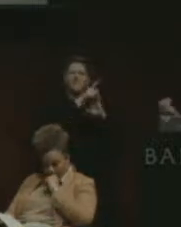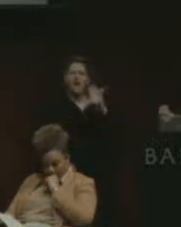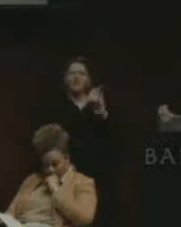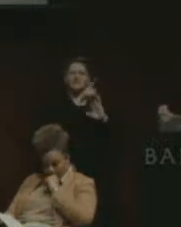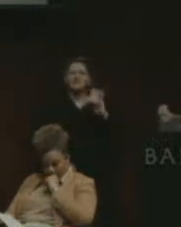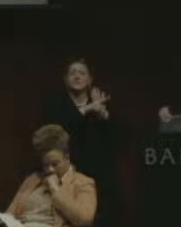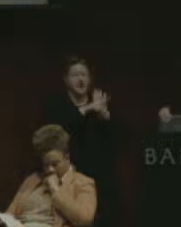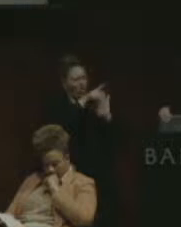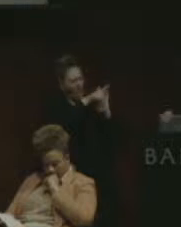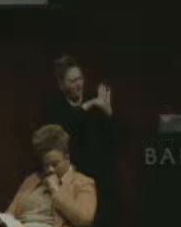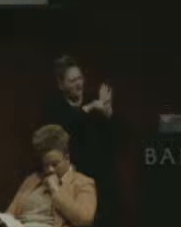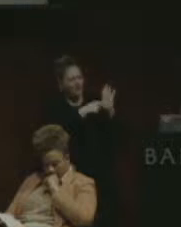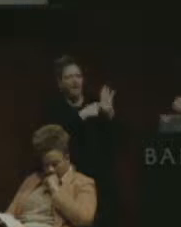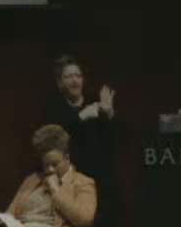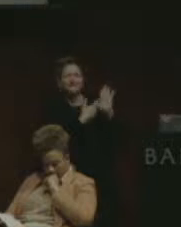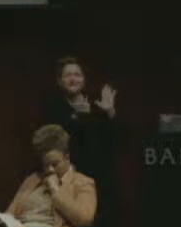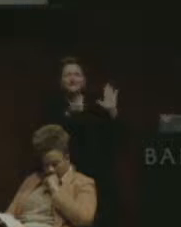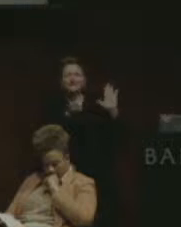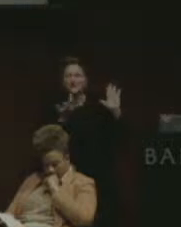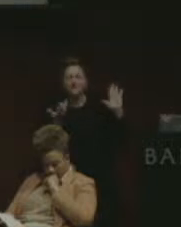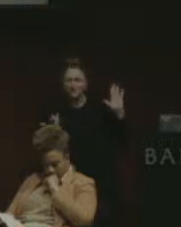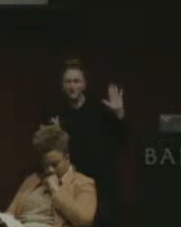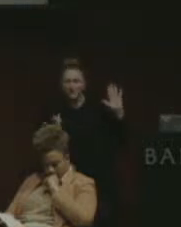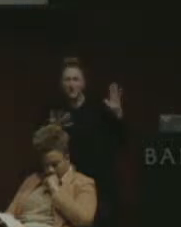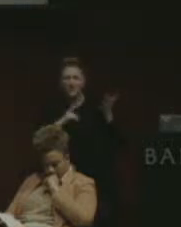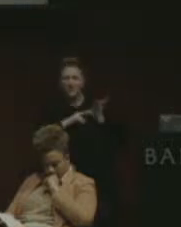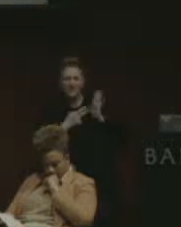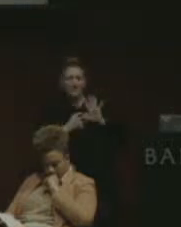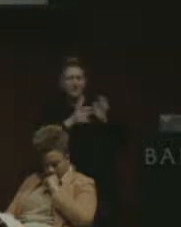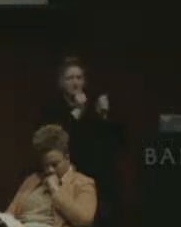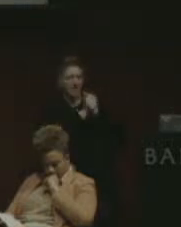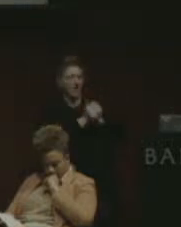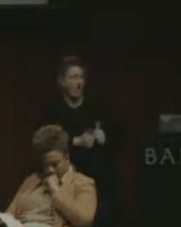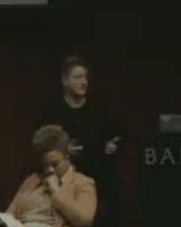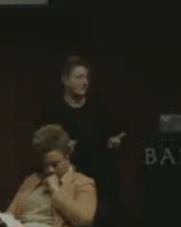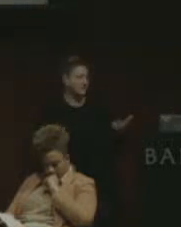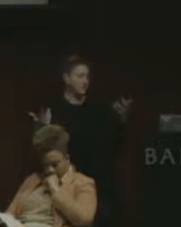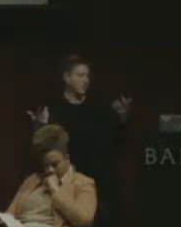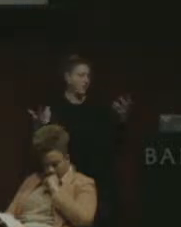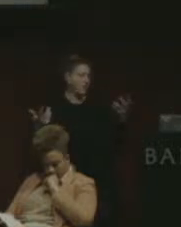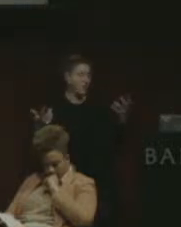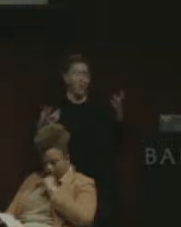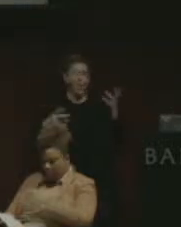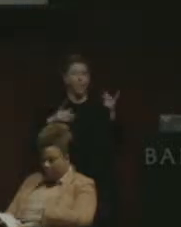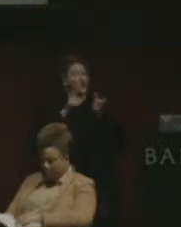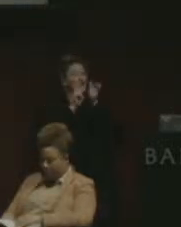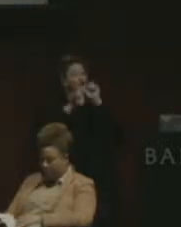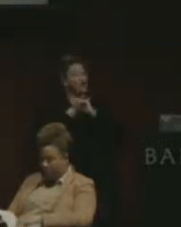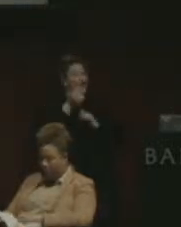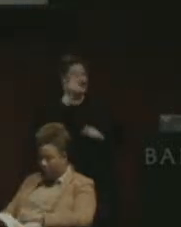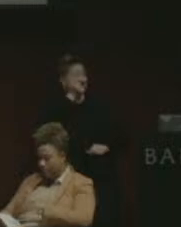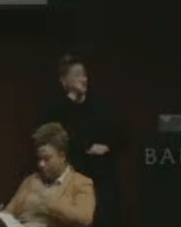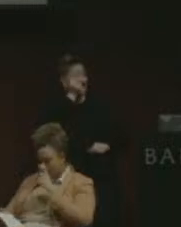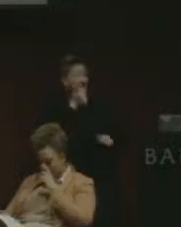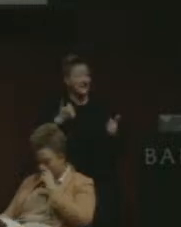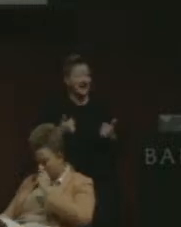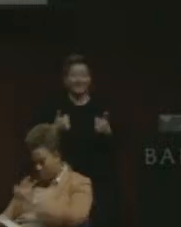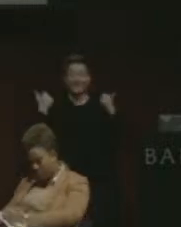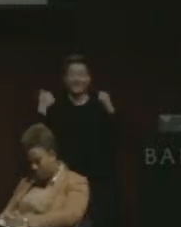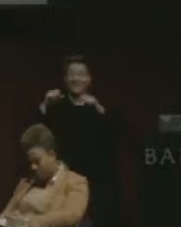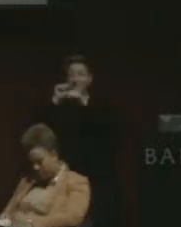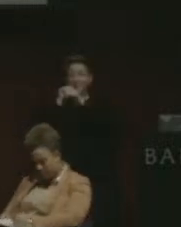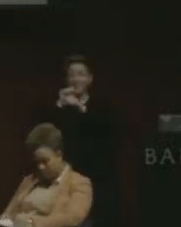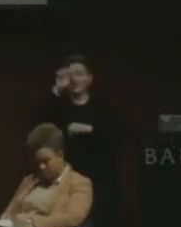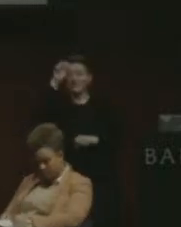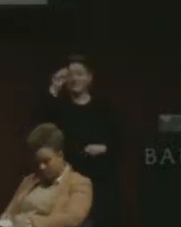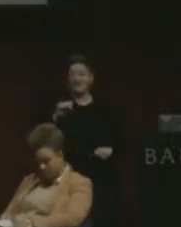does that policy mean? Because once the policy passed, of course, people ask, what does that change in everyday life? I've been working in